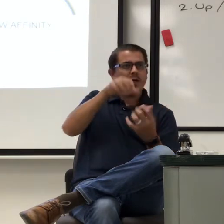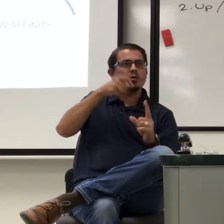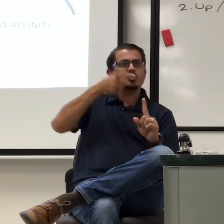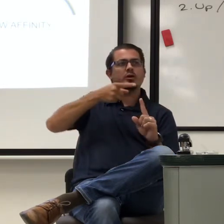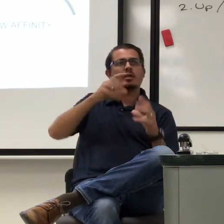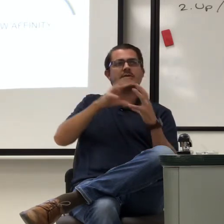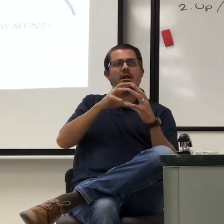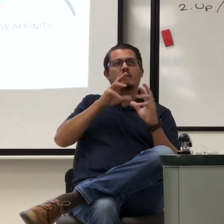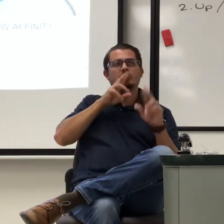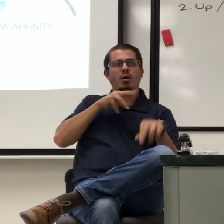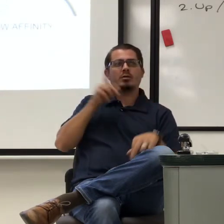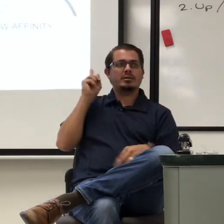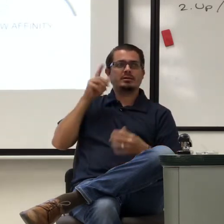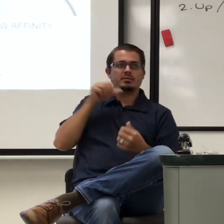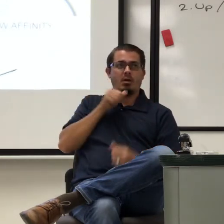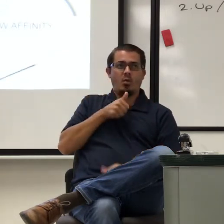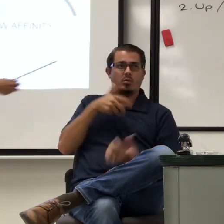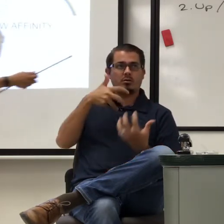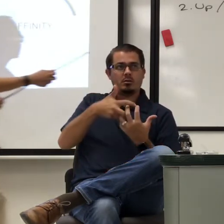response. I mean, this won't.